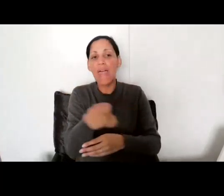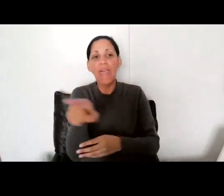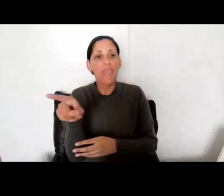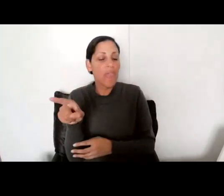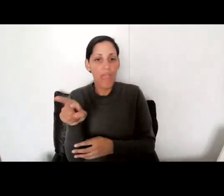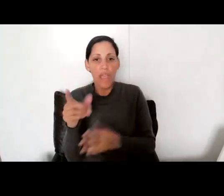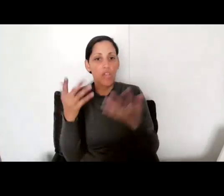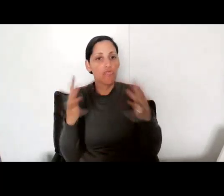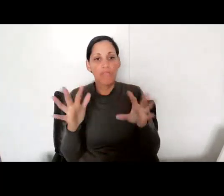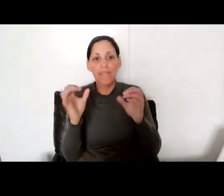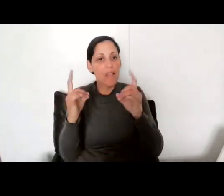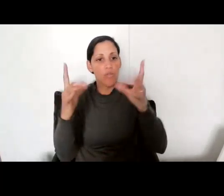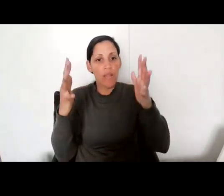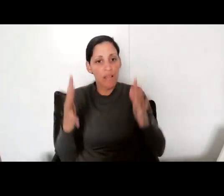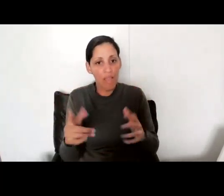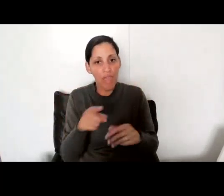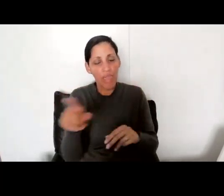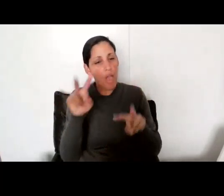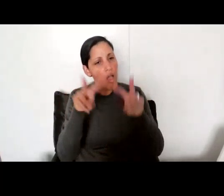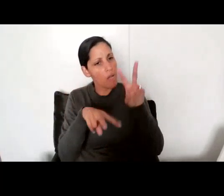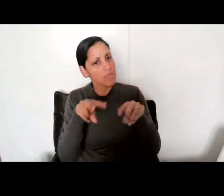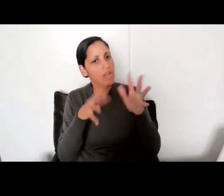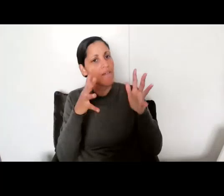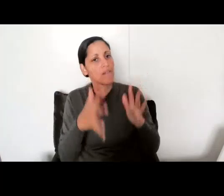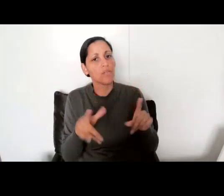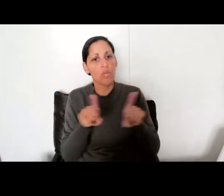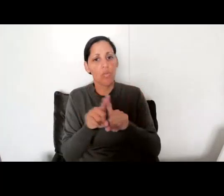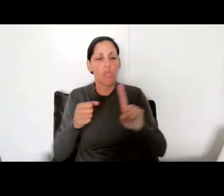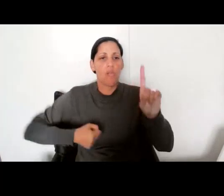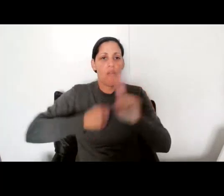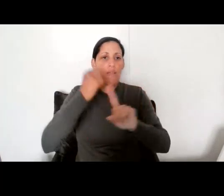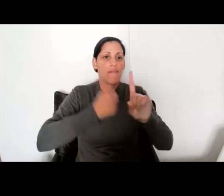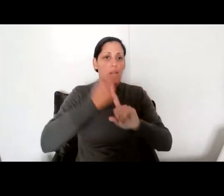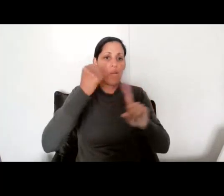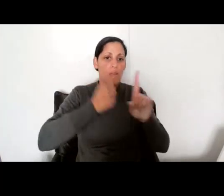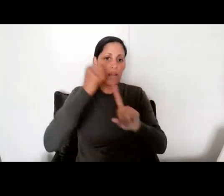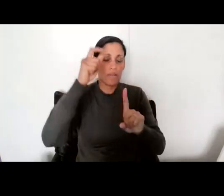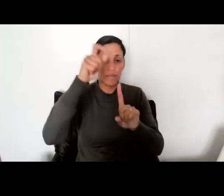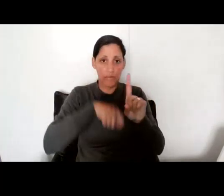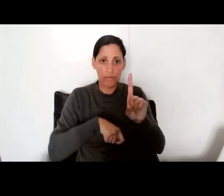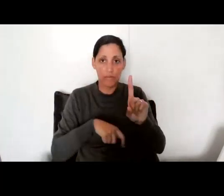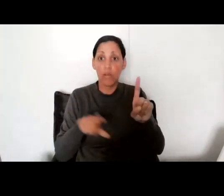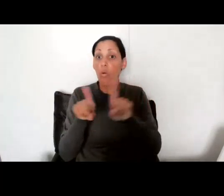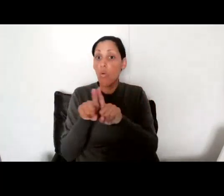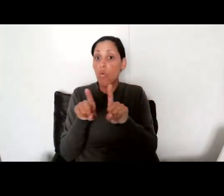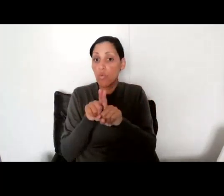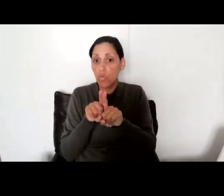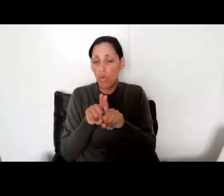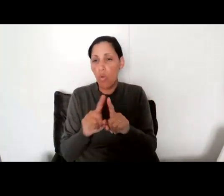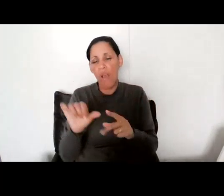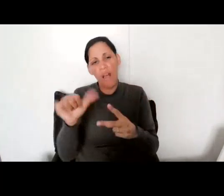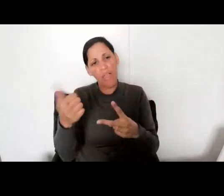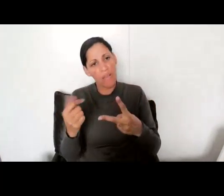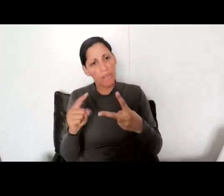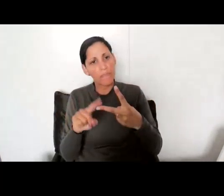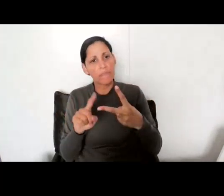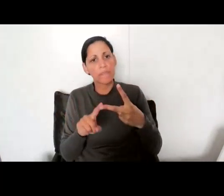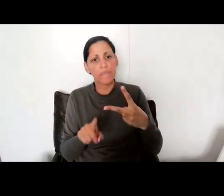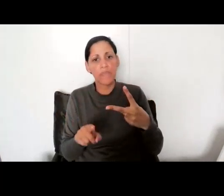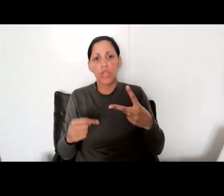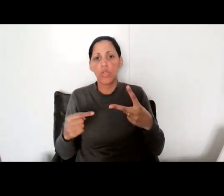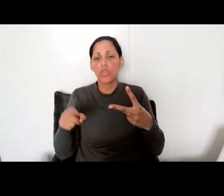advocates. And the other part that I really wanted to just touch on, if you asked if